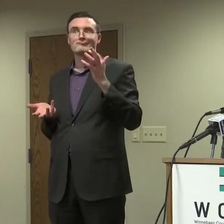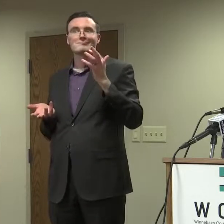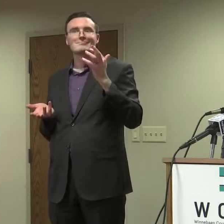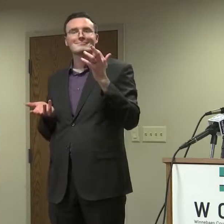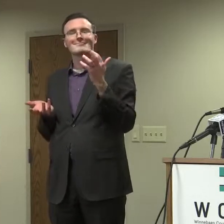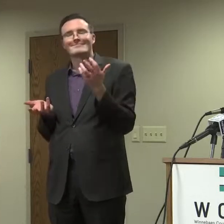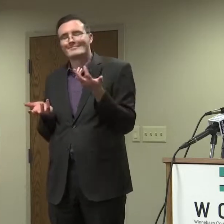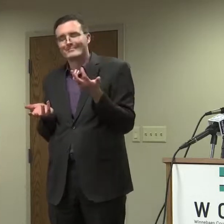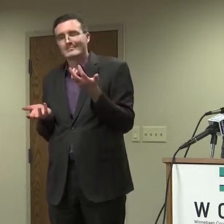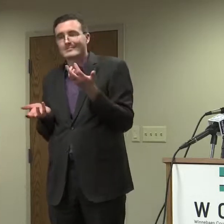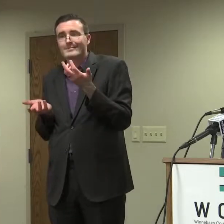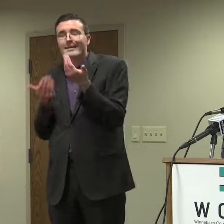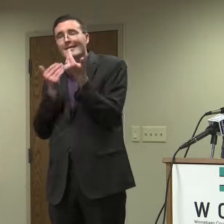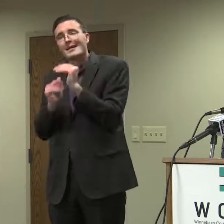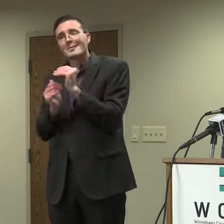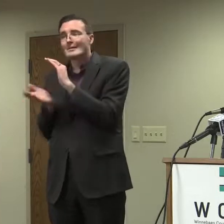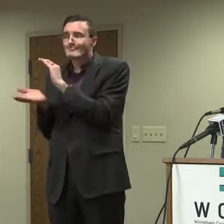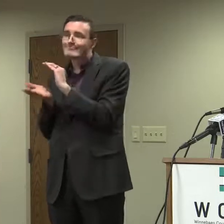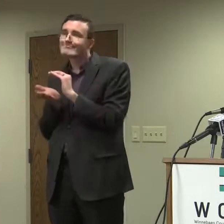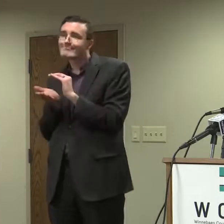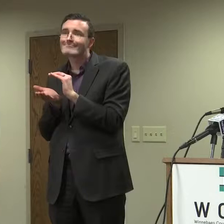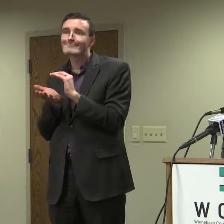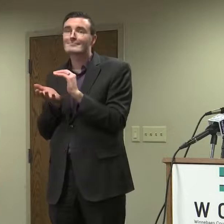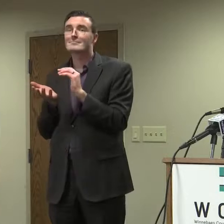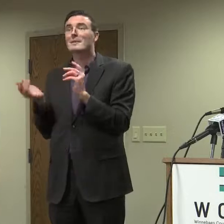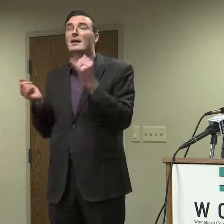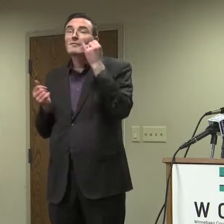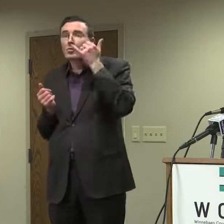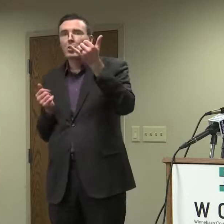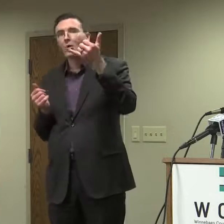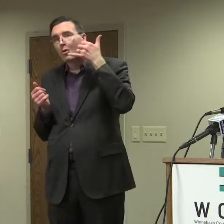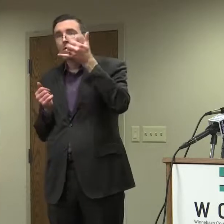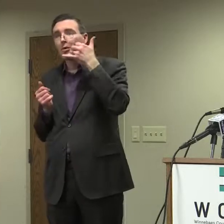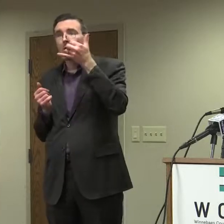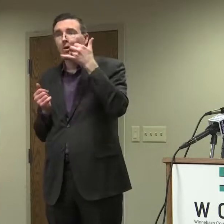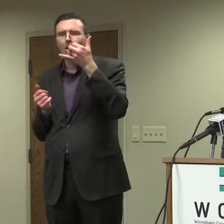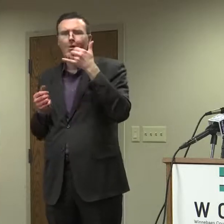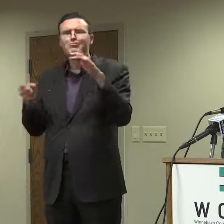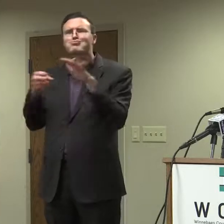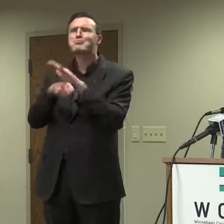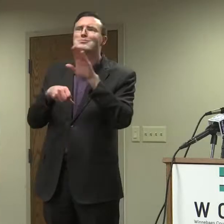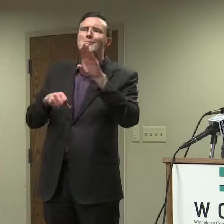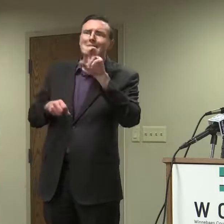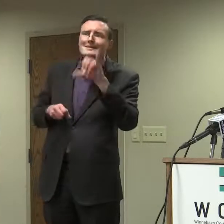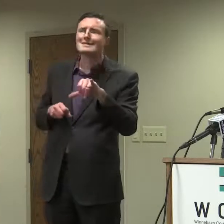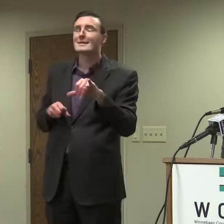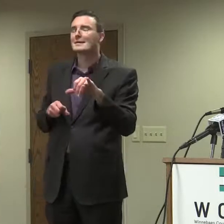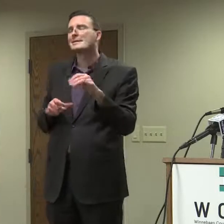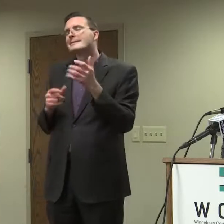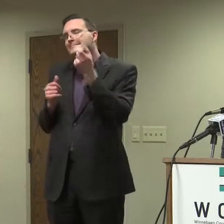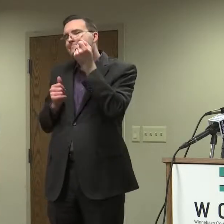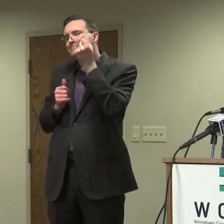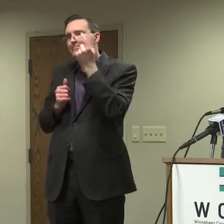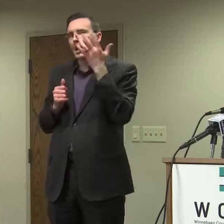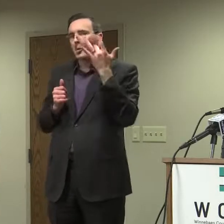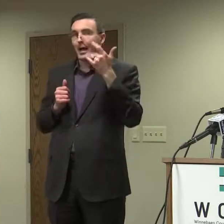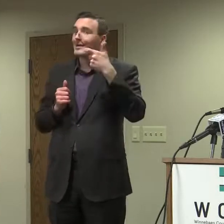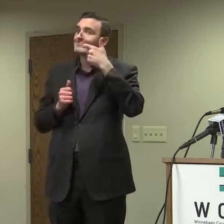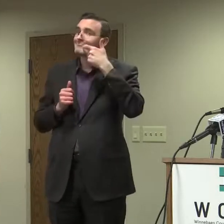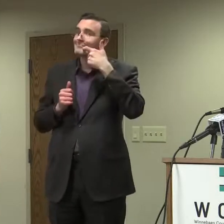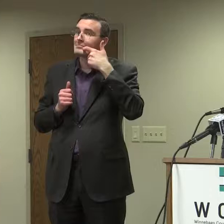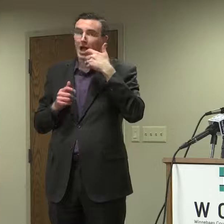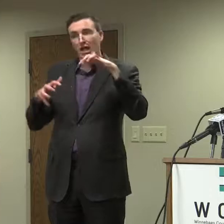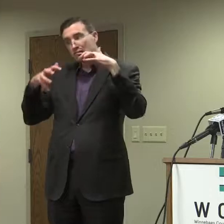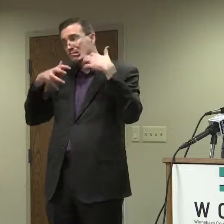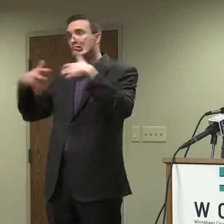you can reach out, or if you have a family member that can help you, we have many people that have worked through that process as well. is to register as much as you